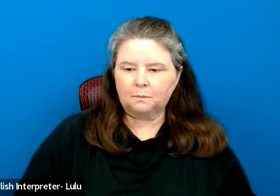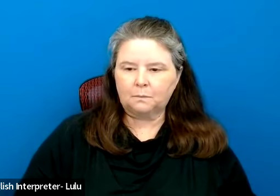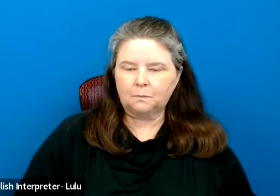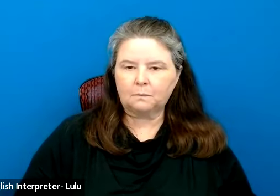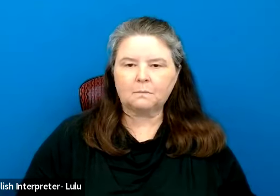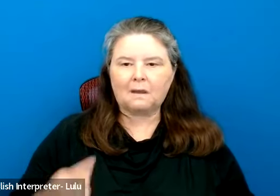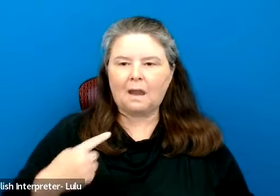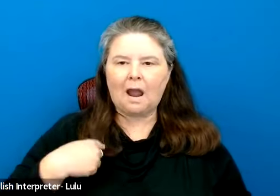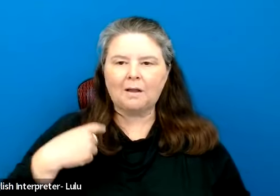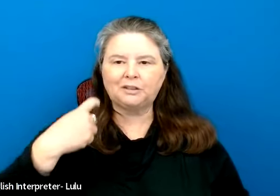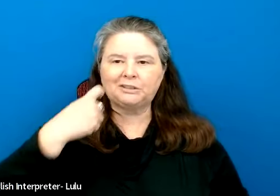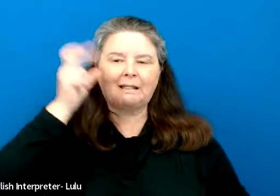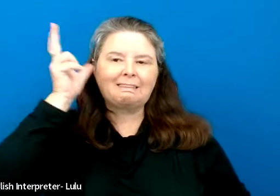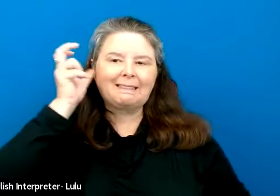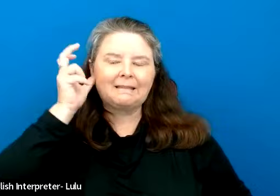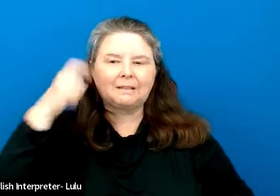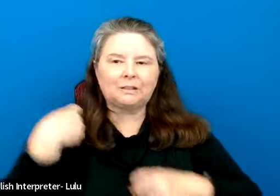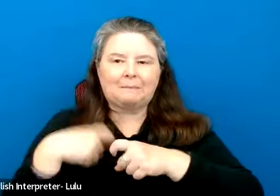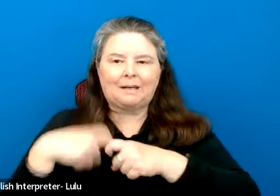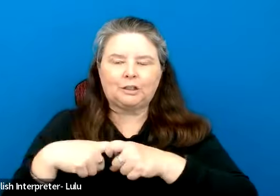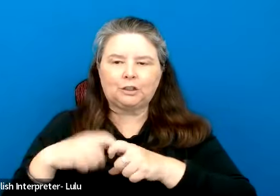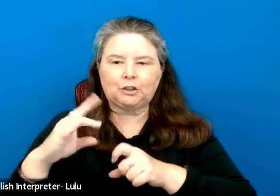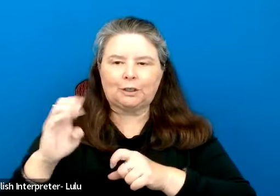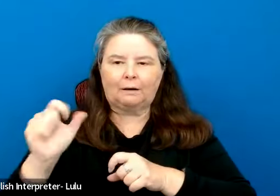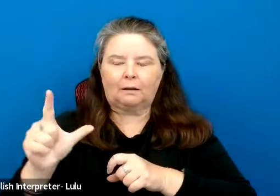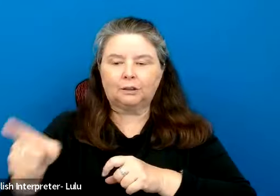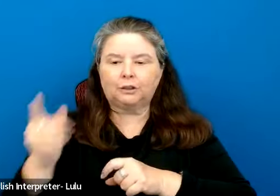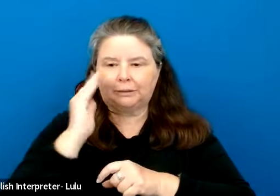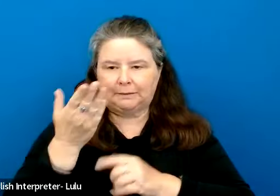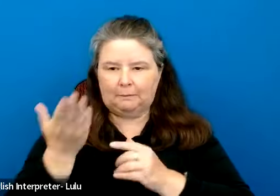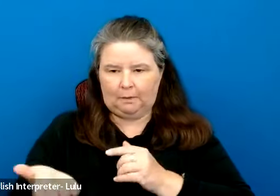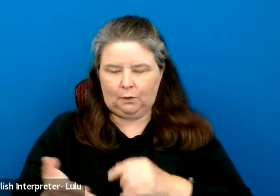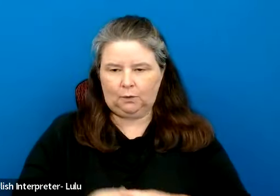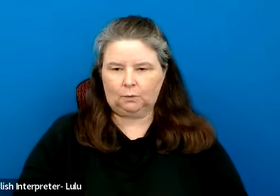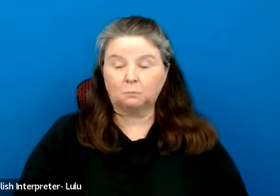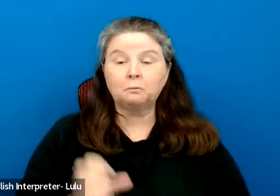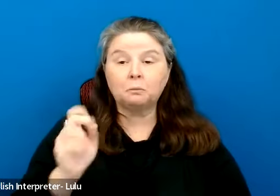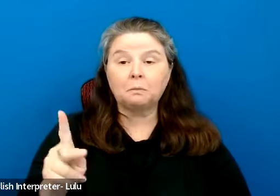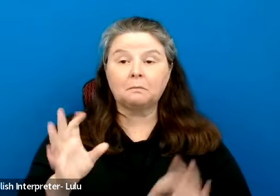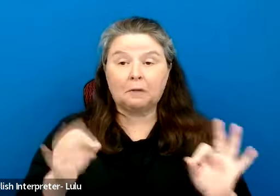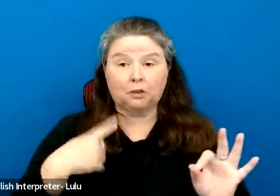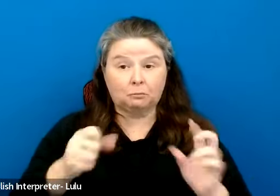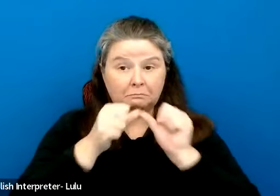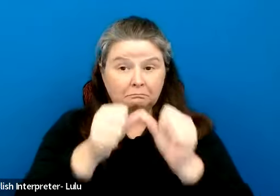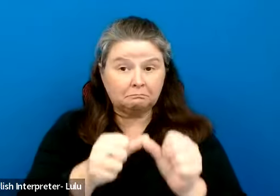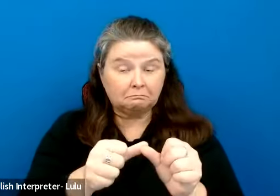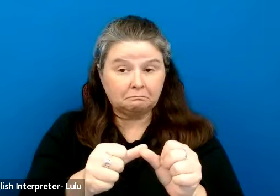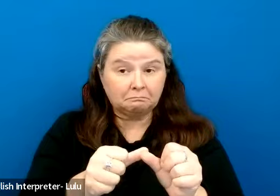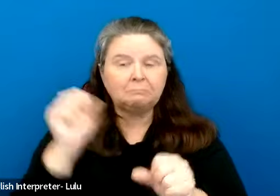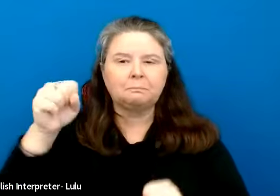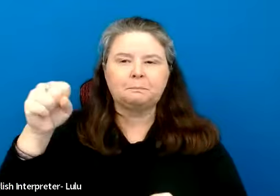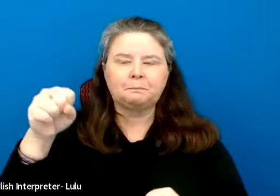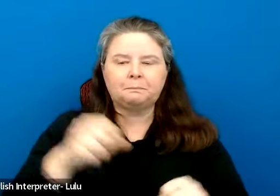I just listened into the Spanish channel and she seems to be there. Okay, so I should continue?